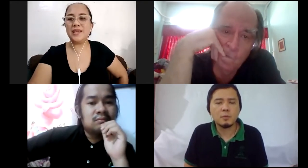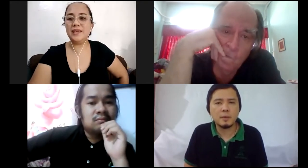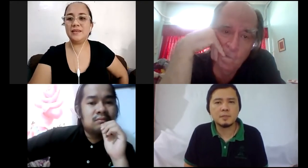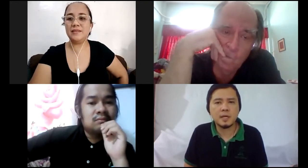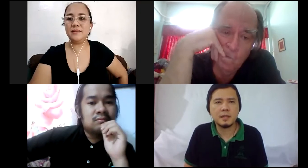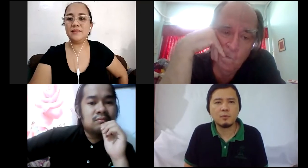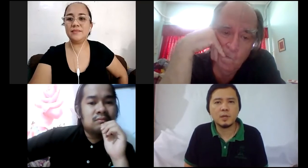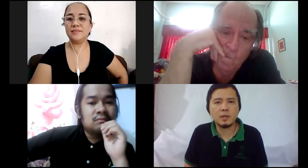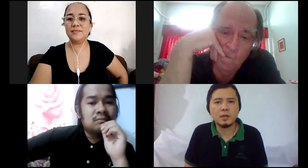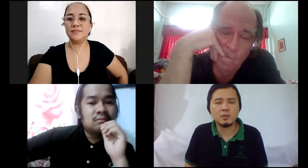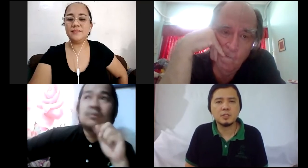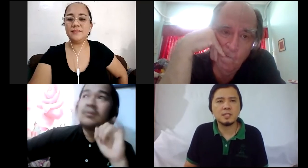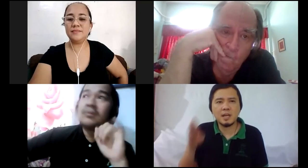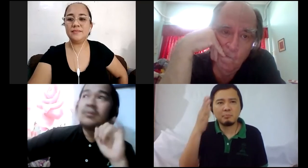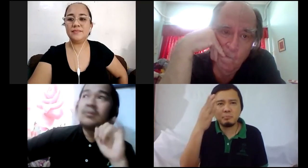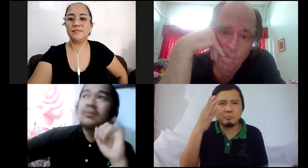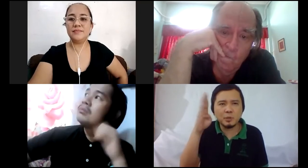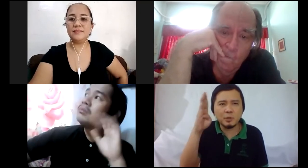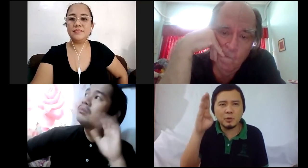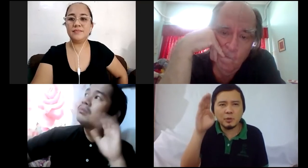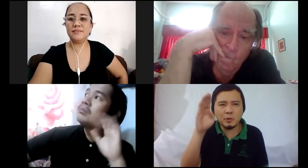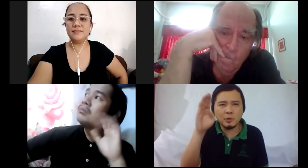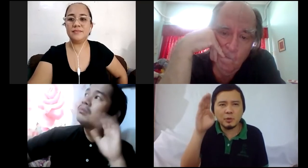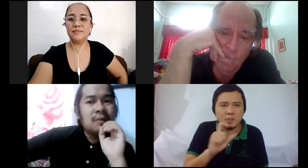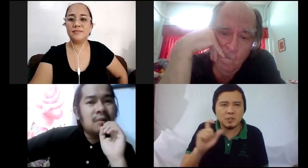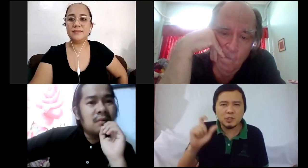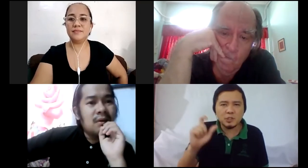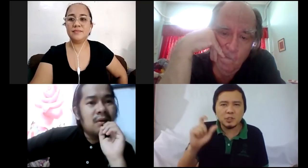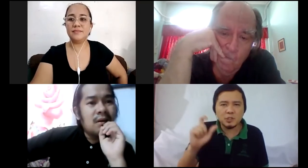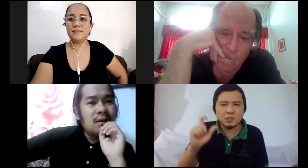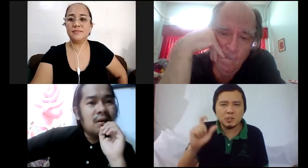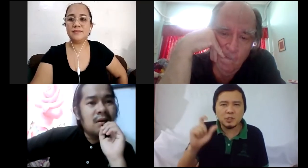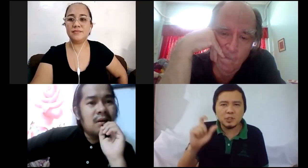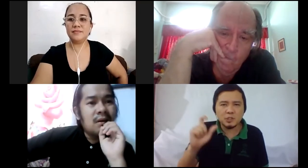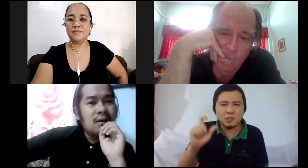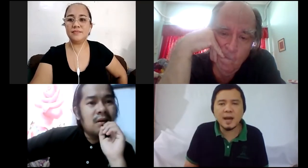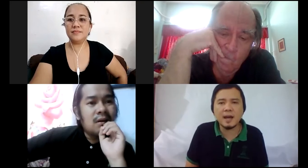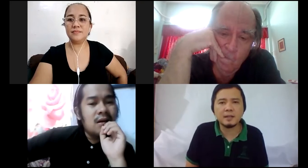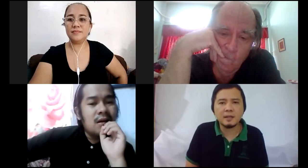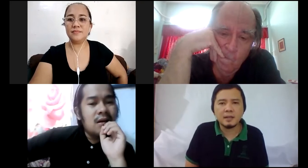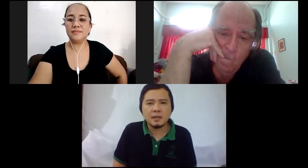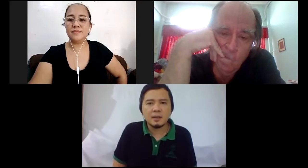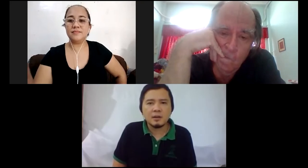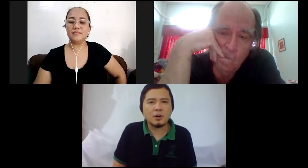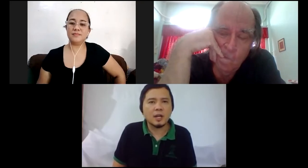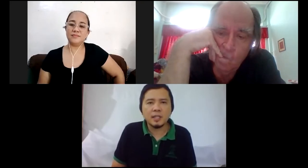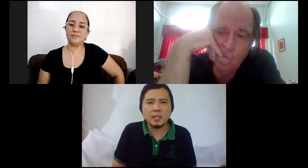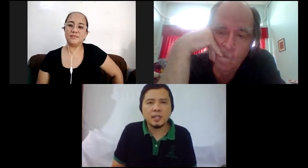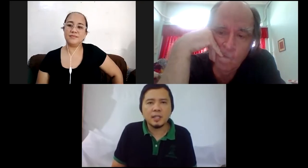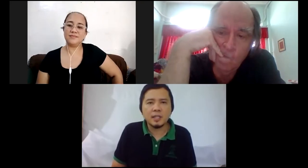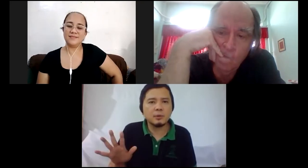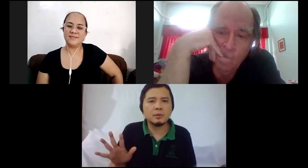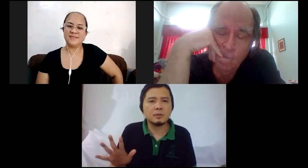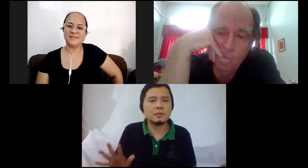So Peeb said that we usually say blue and then show the parts where it's at, or a little